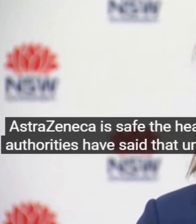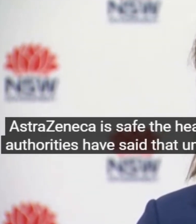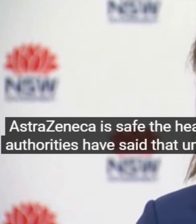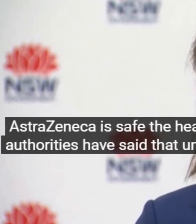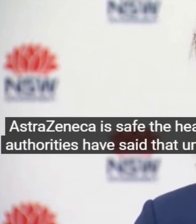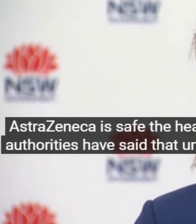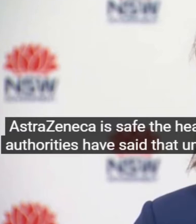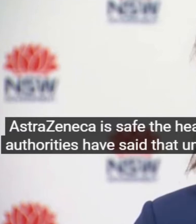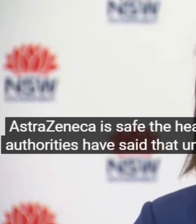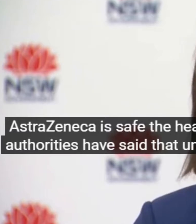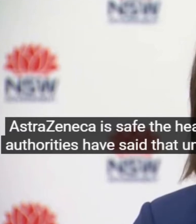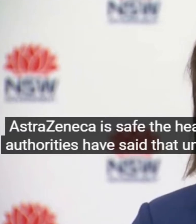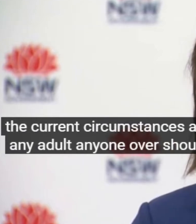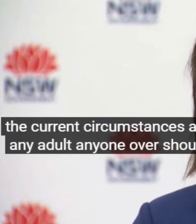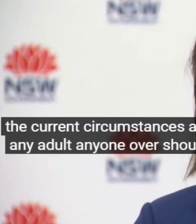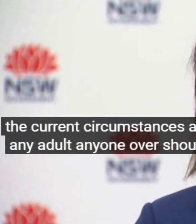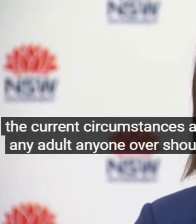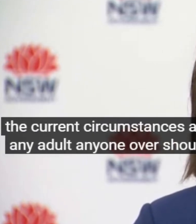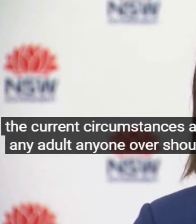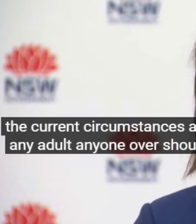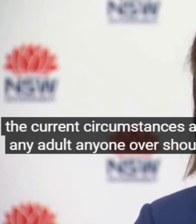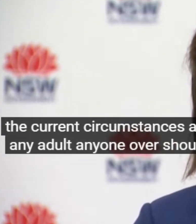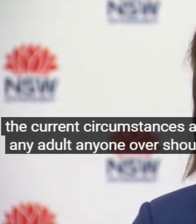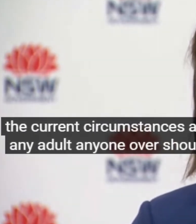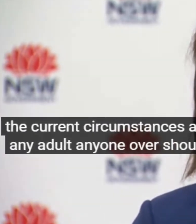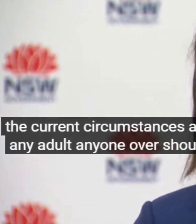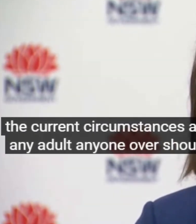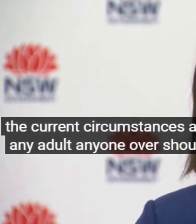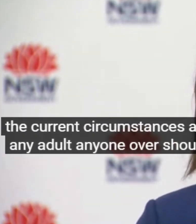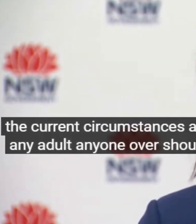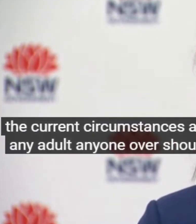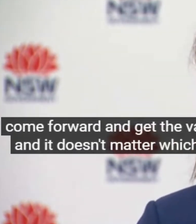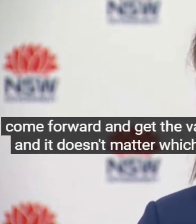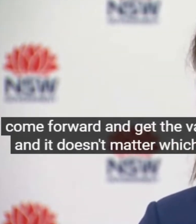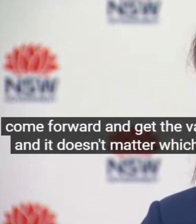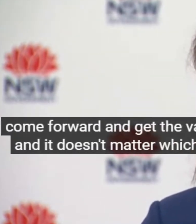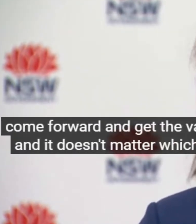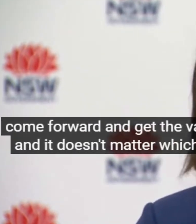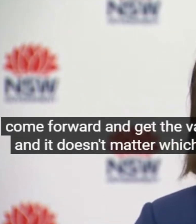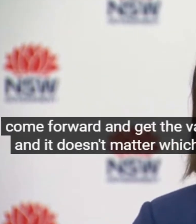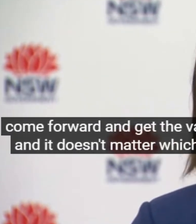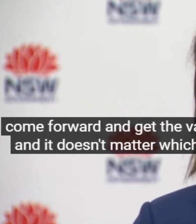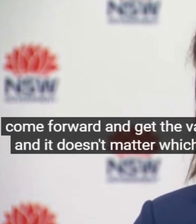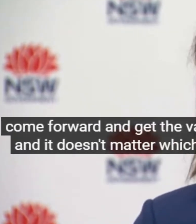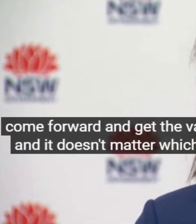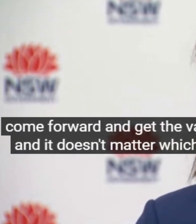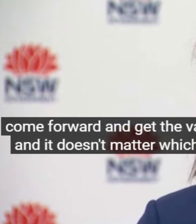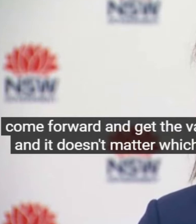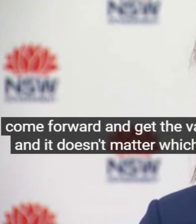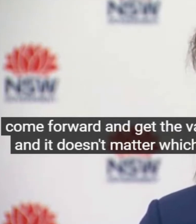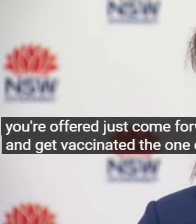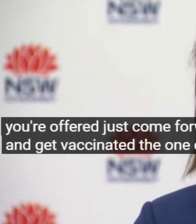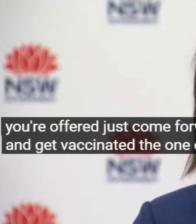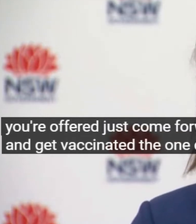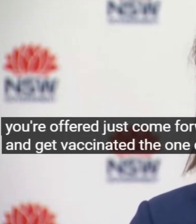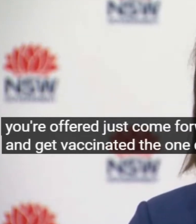is working against this terrible Delta strain. We know it's effective. We know it's keeping people out of hospital, but it's also reducing